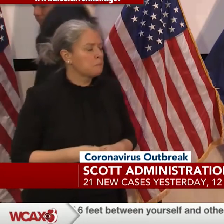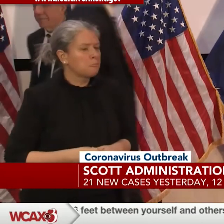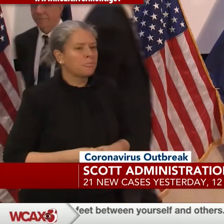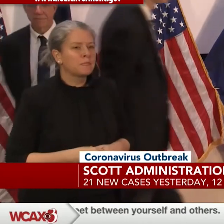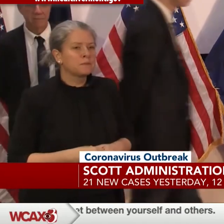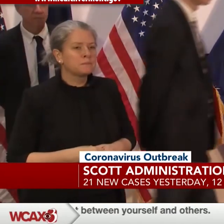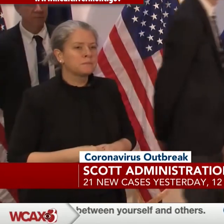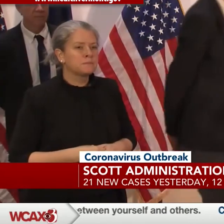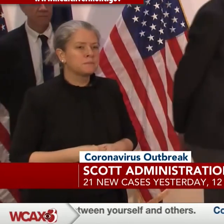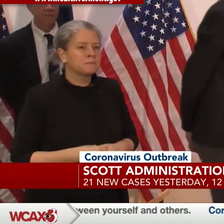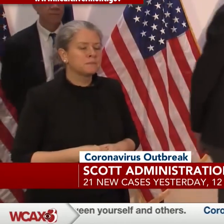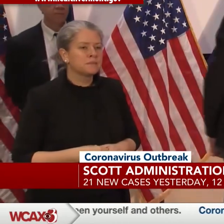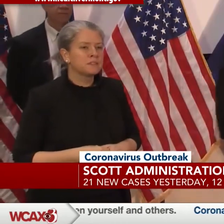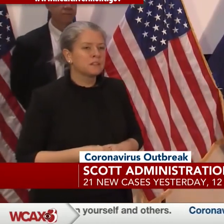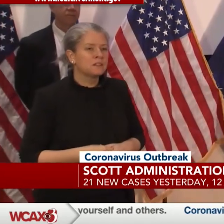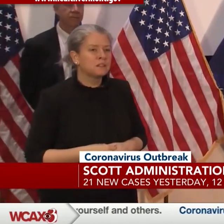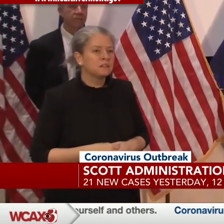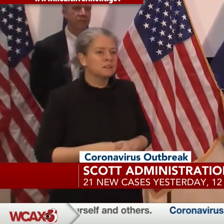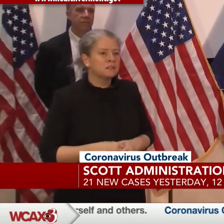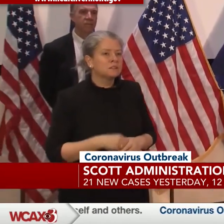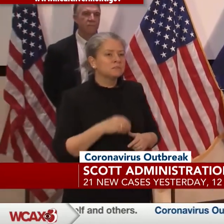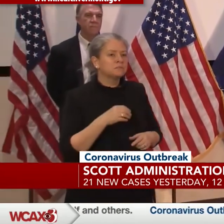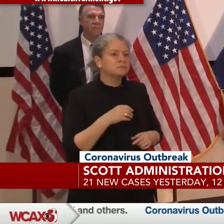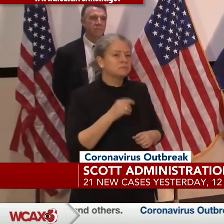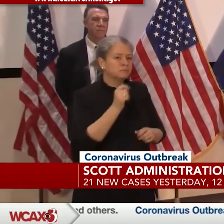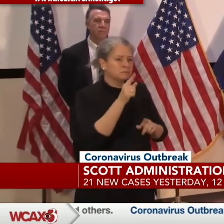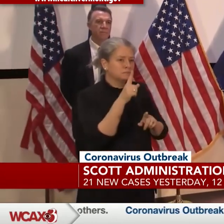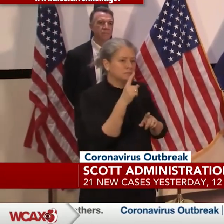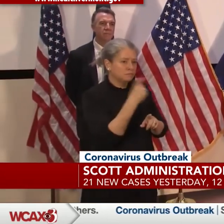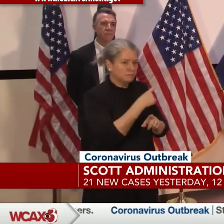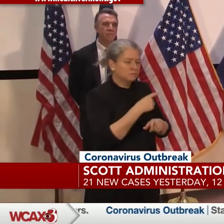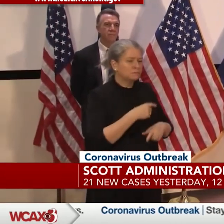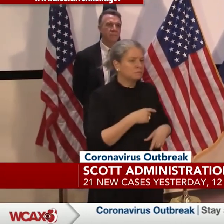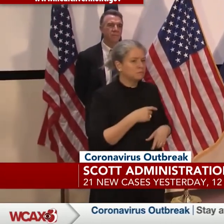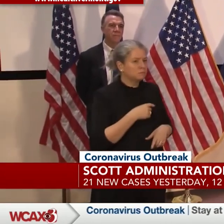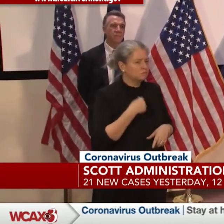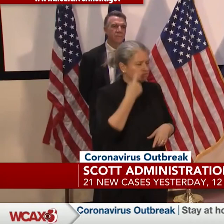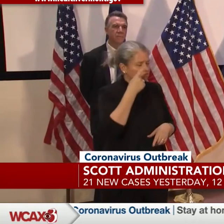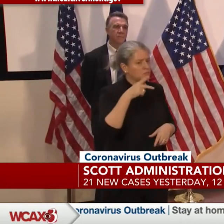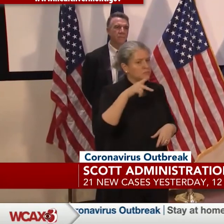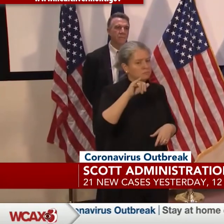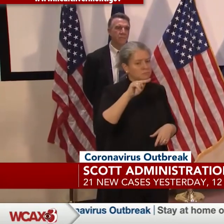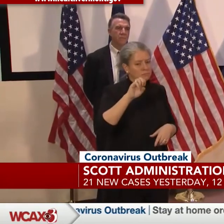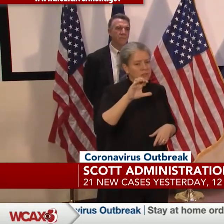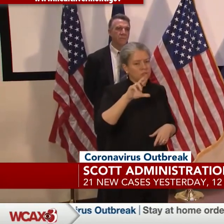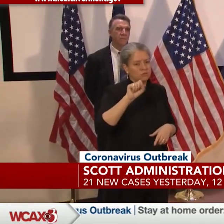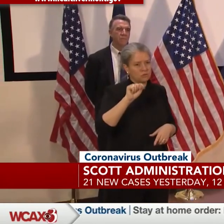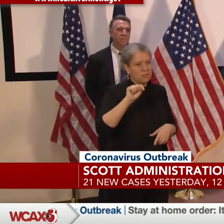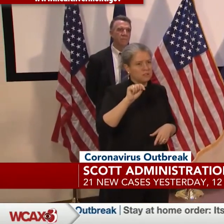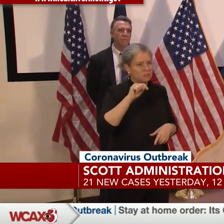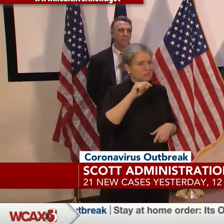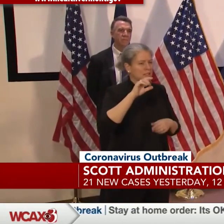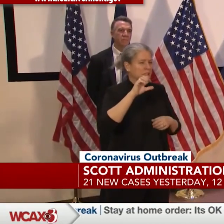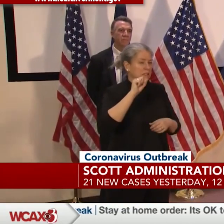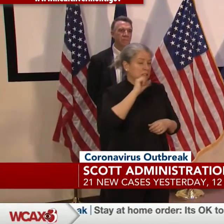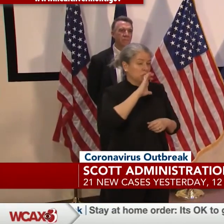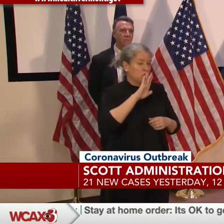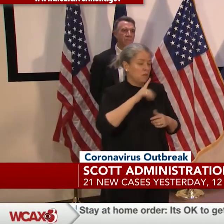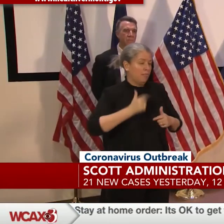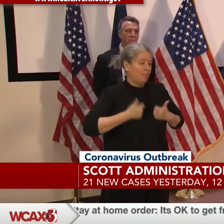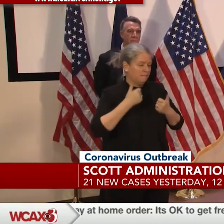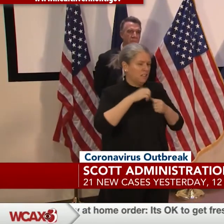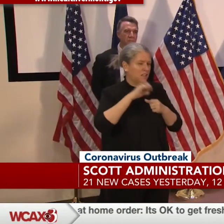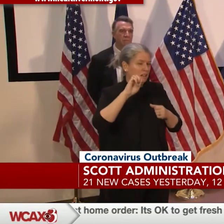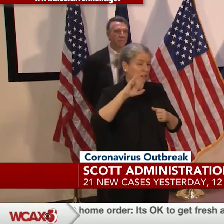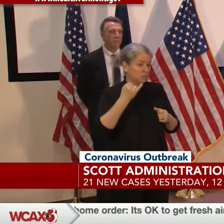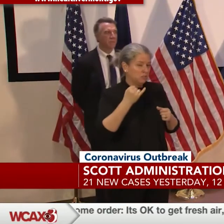Levine. Just wondering if you have any information or know anything about a staff member at Pinecrest Senior Living in Essex Junction who has COVID-19 and